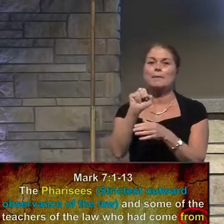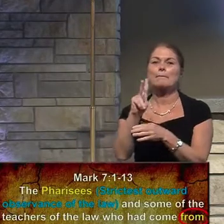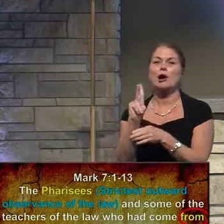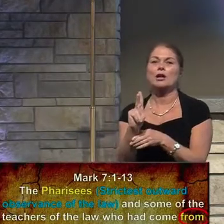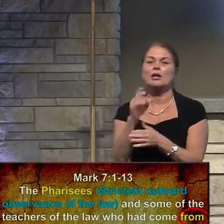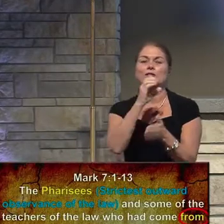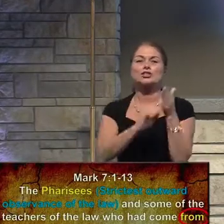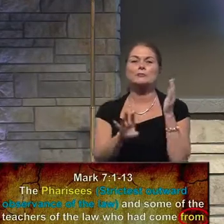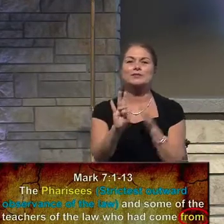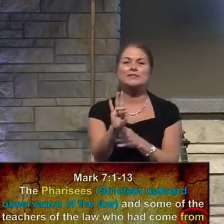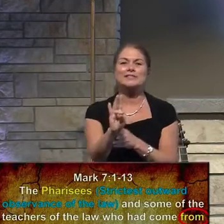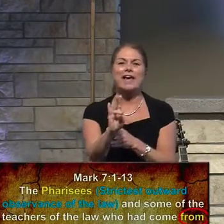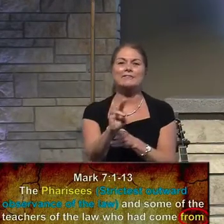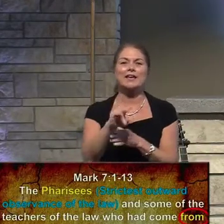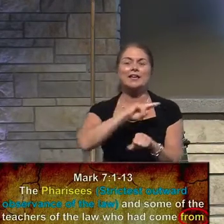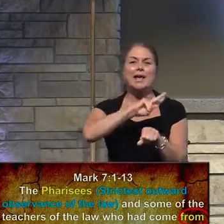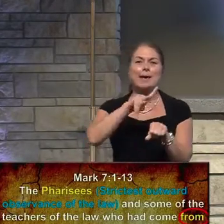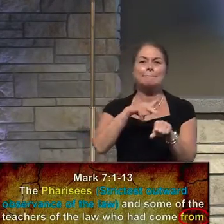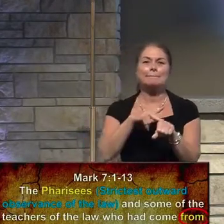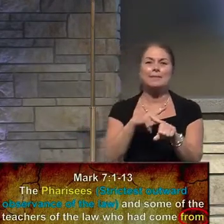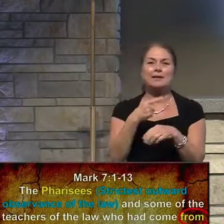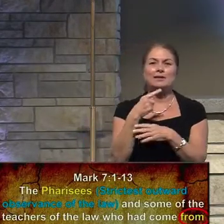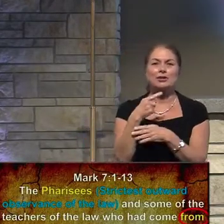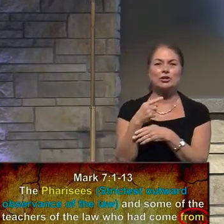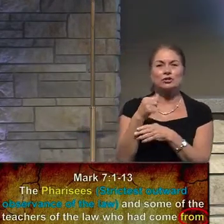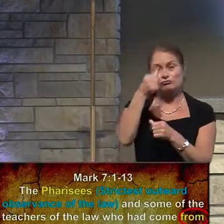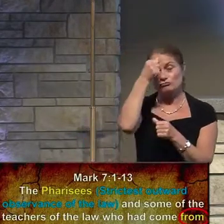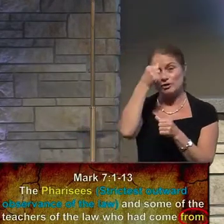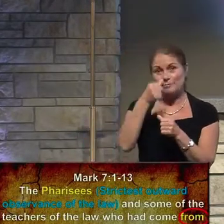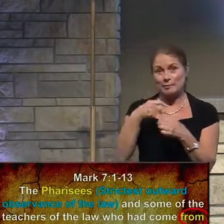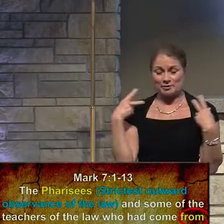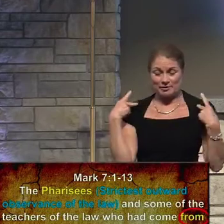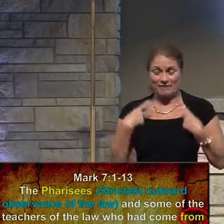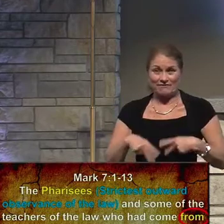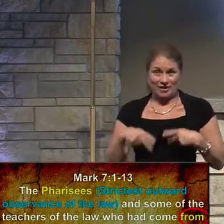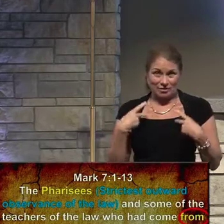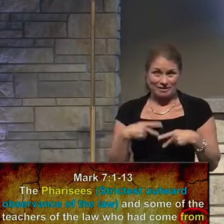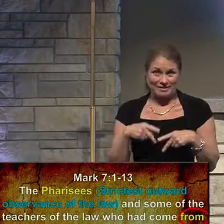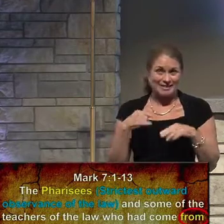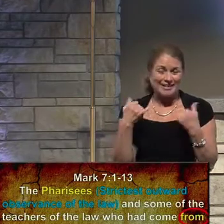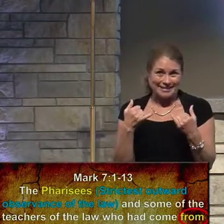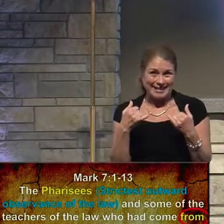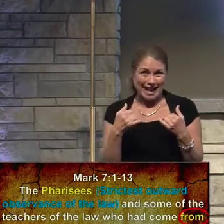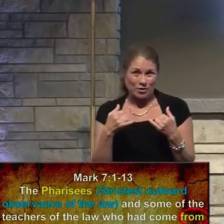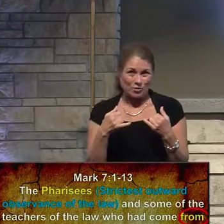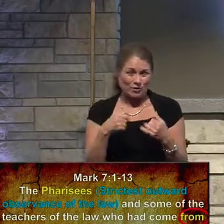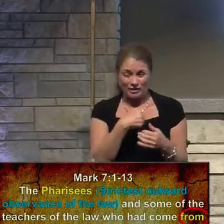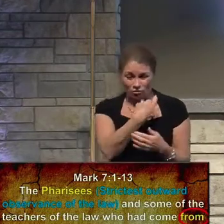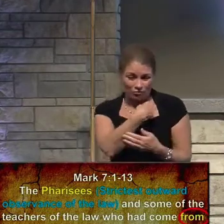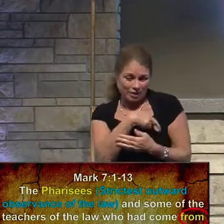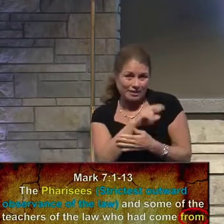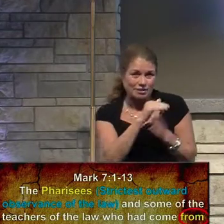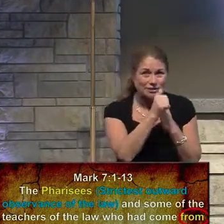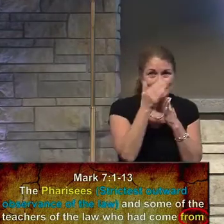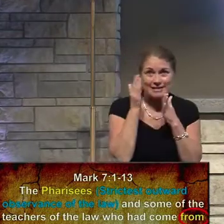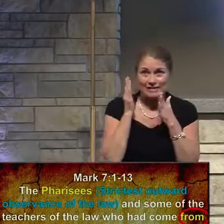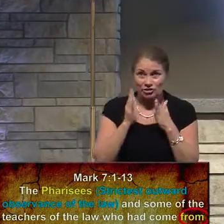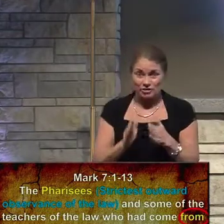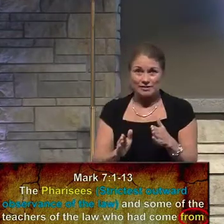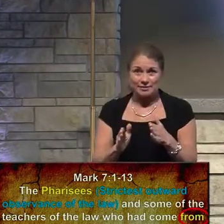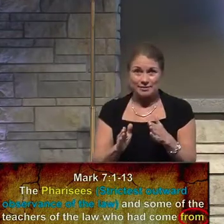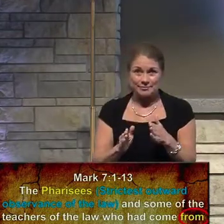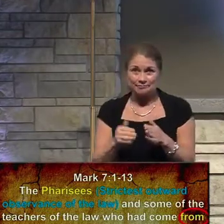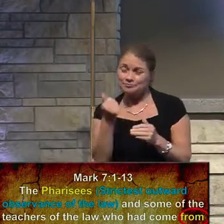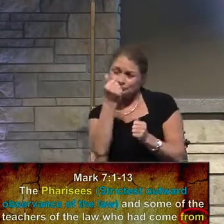7, Peter recalls the Pharisees. Now, the Pharisees were those religious leaders